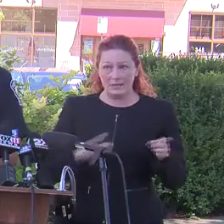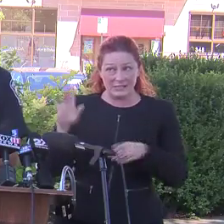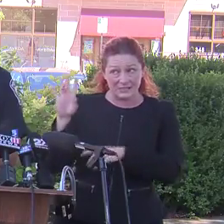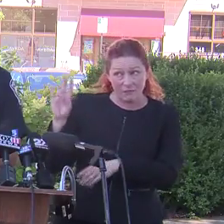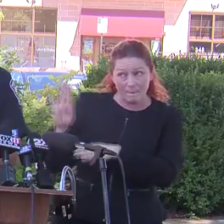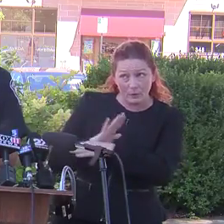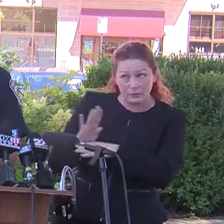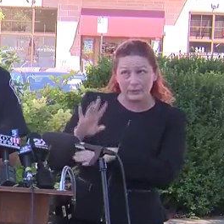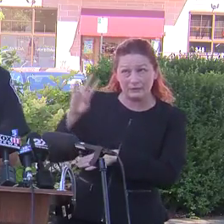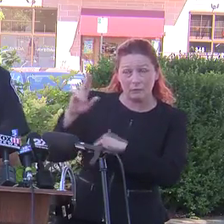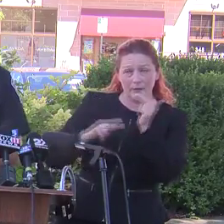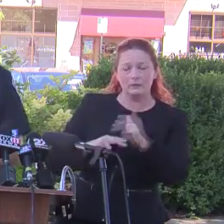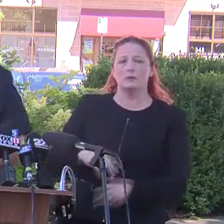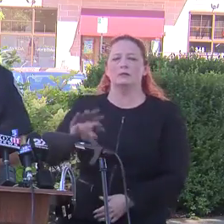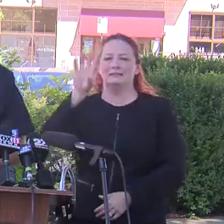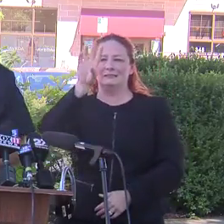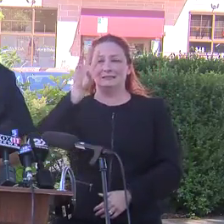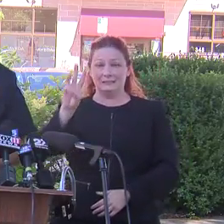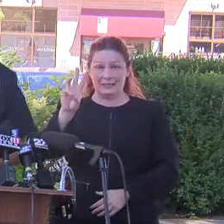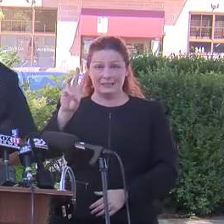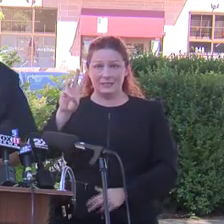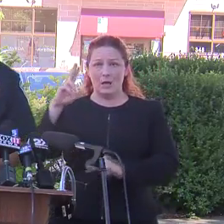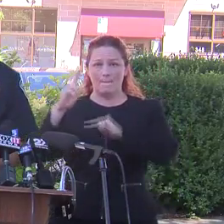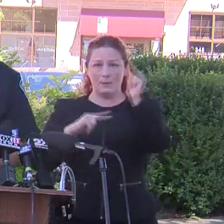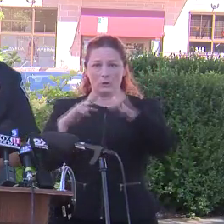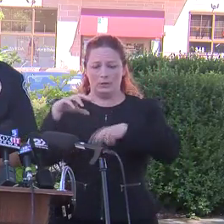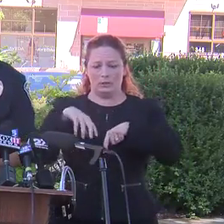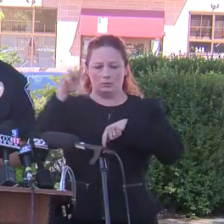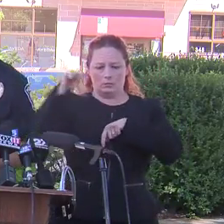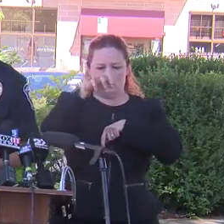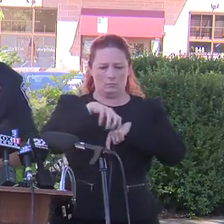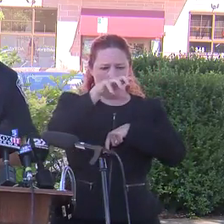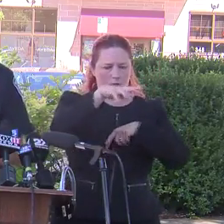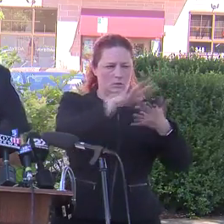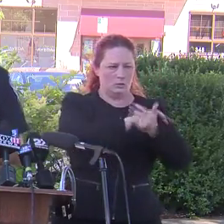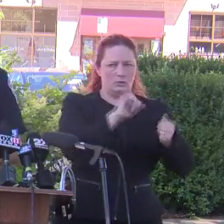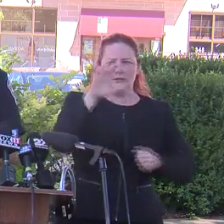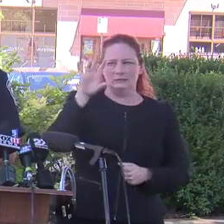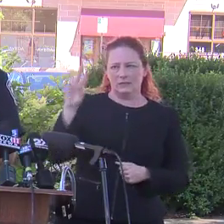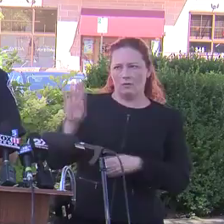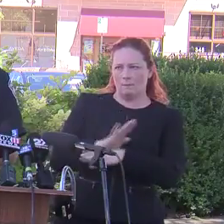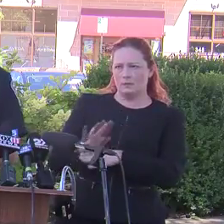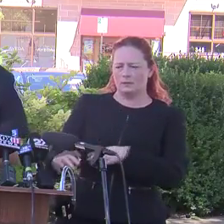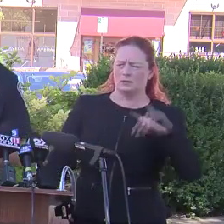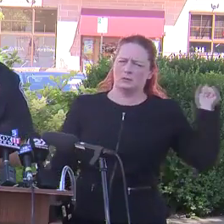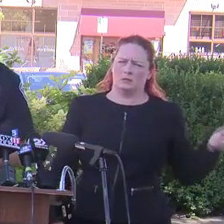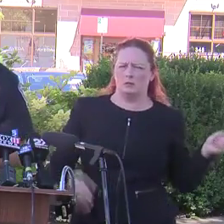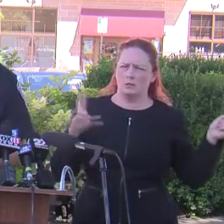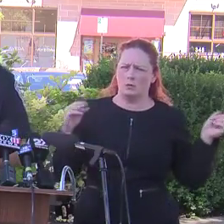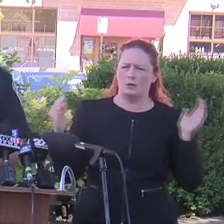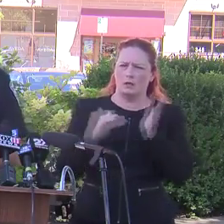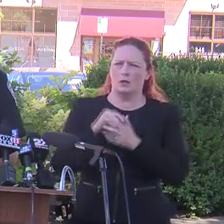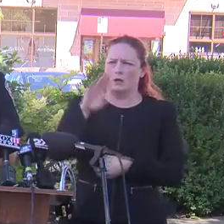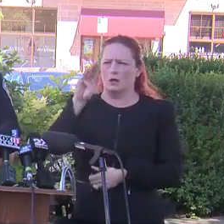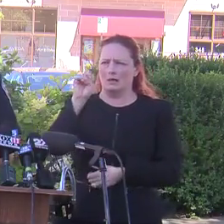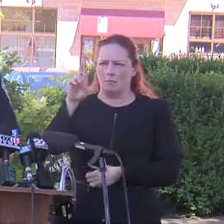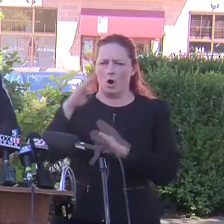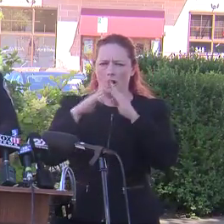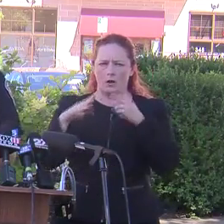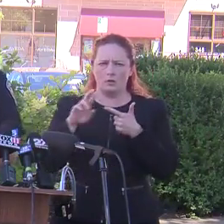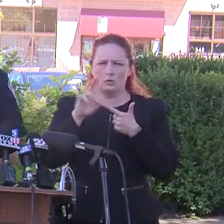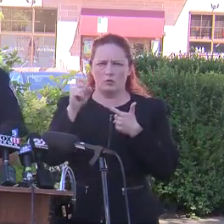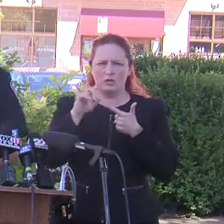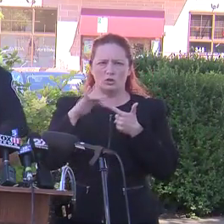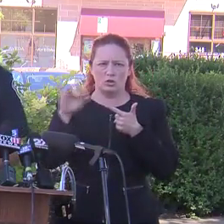businesses? 6 buildings, 7 businesses. Thank you. You're welcome. No, it's still, again, Bar House. Razor Sharp Screen